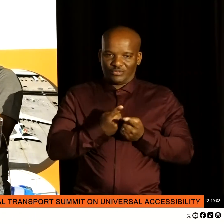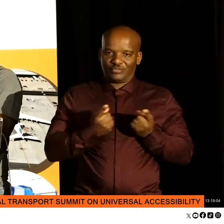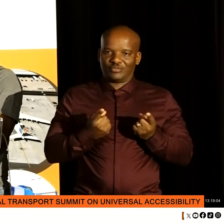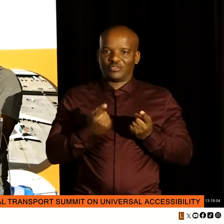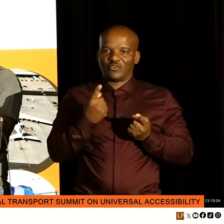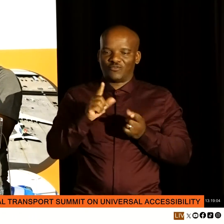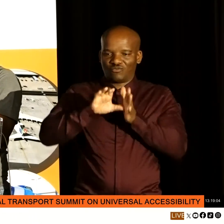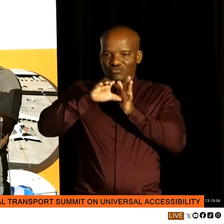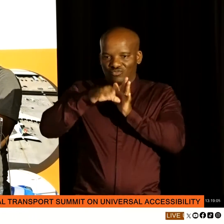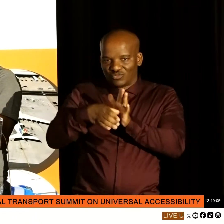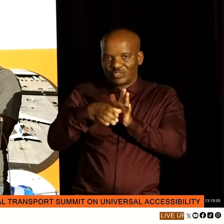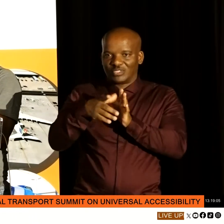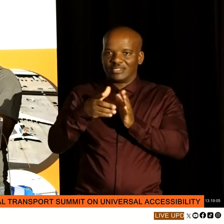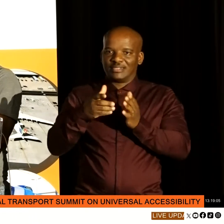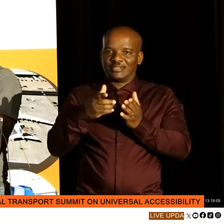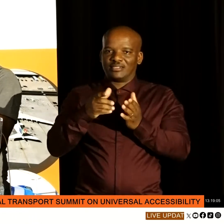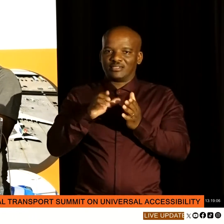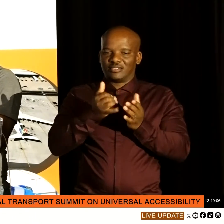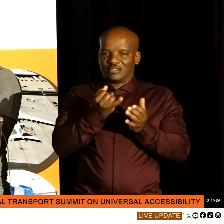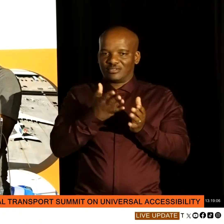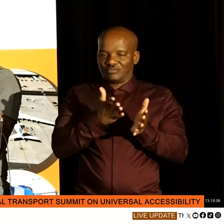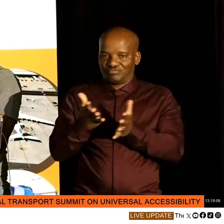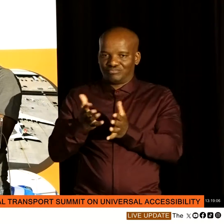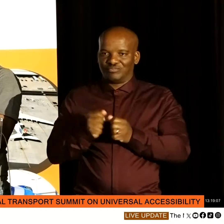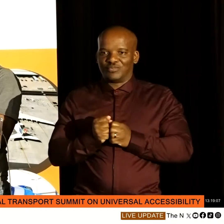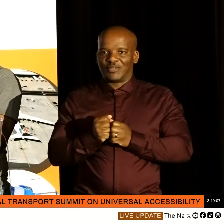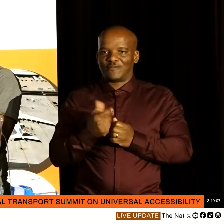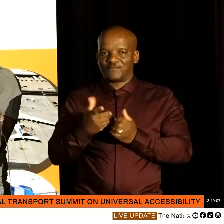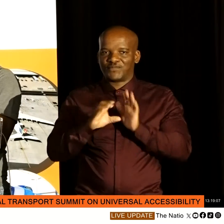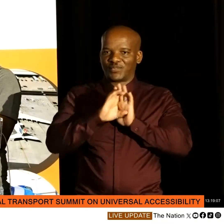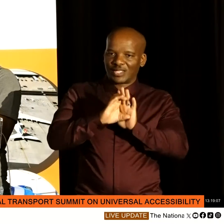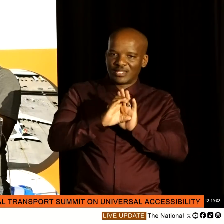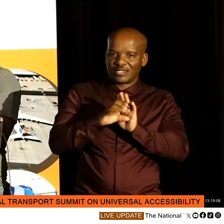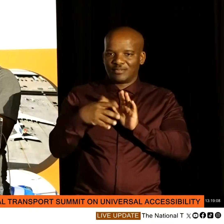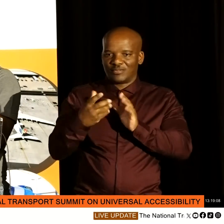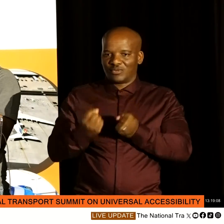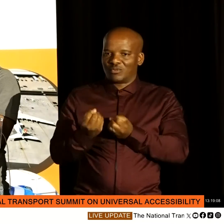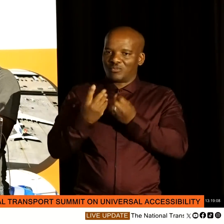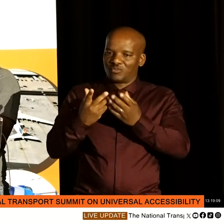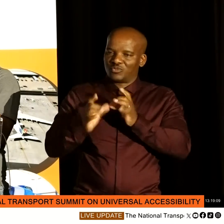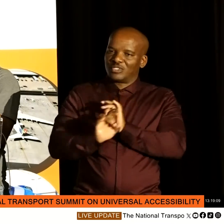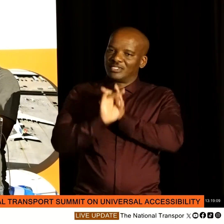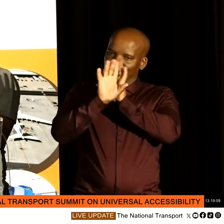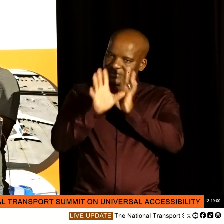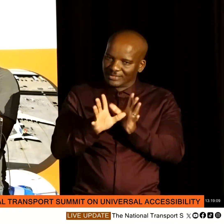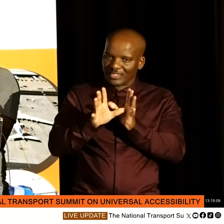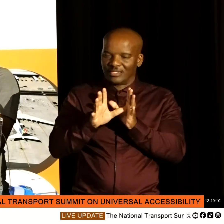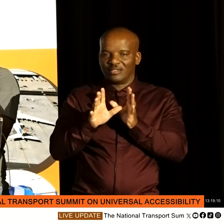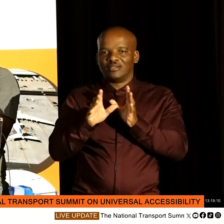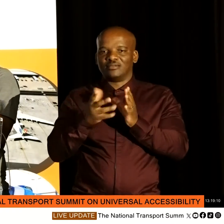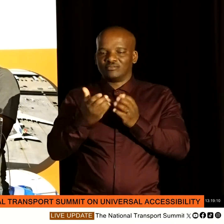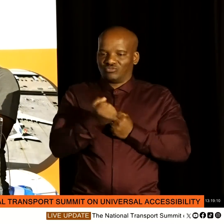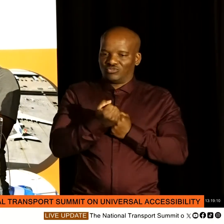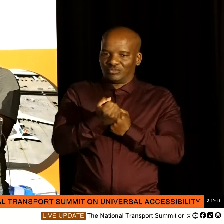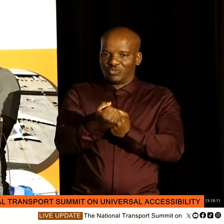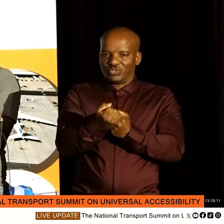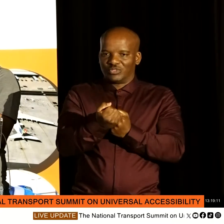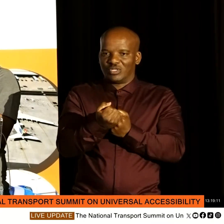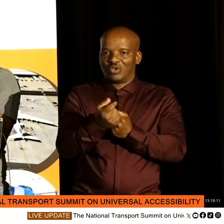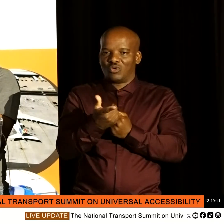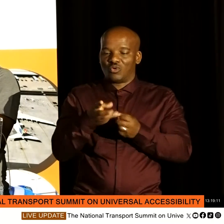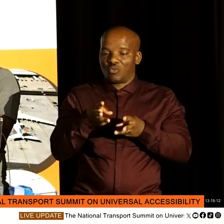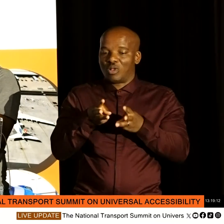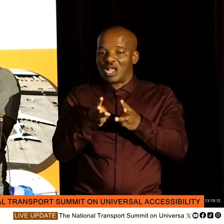for persons with hidden disabilities. For example, providing clear visual guides and supports, allowing a person